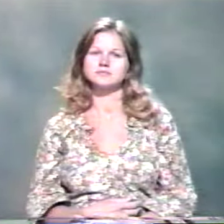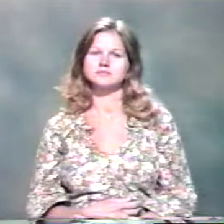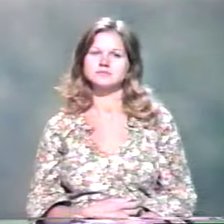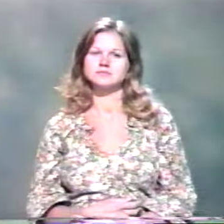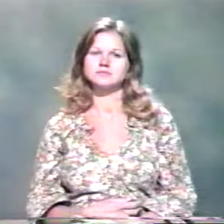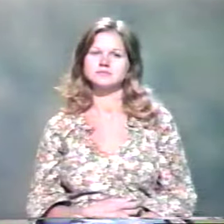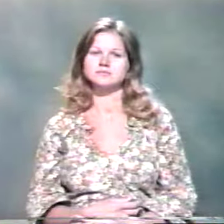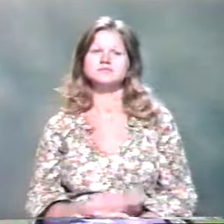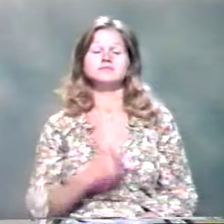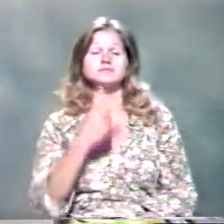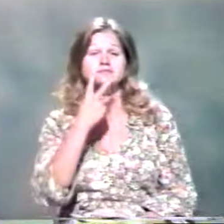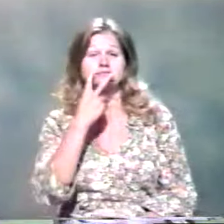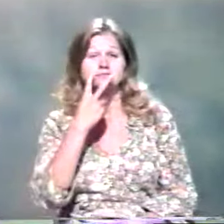girls.